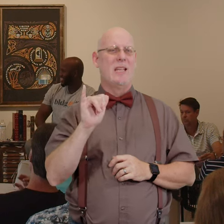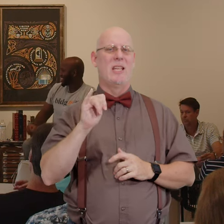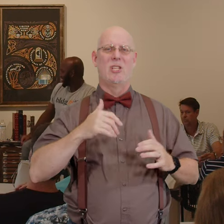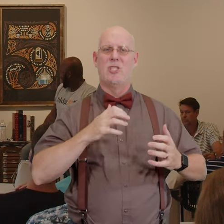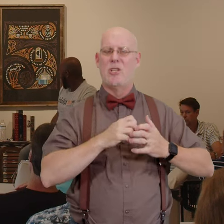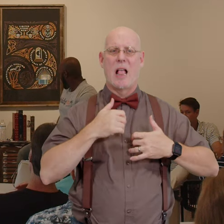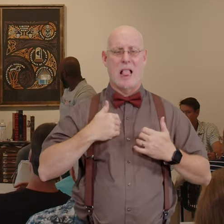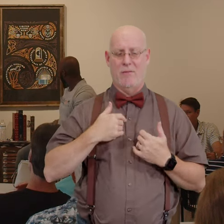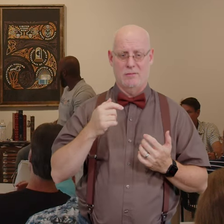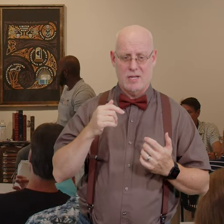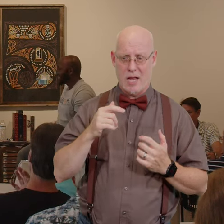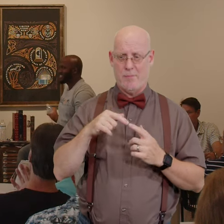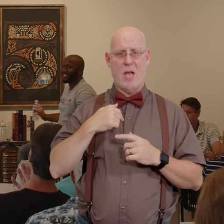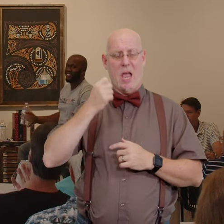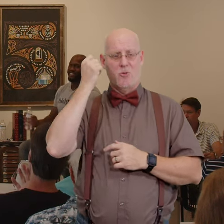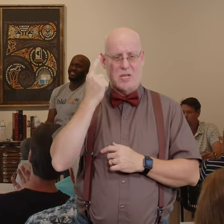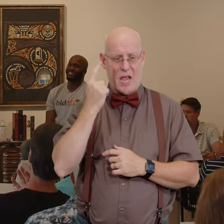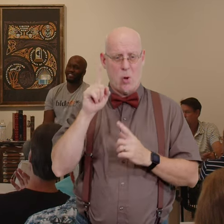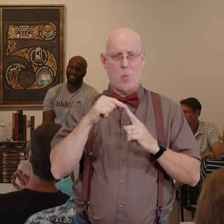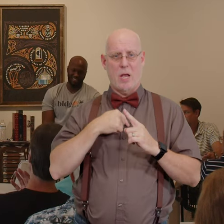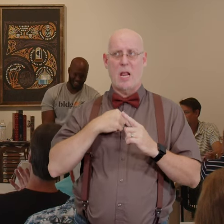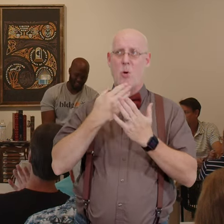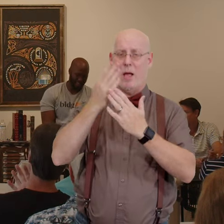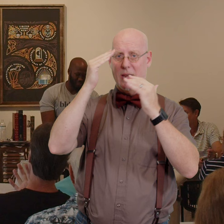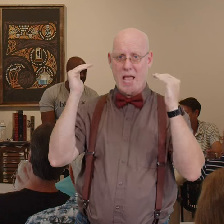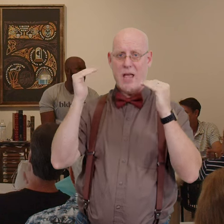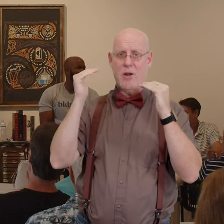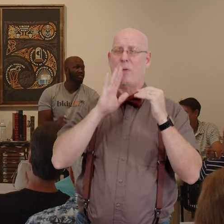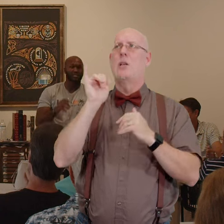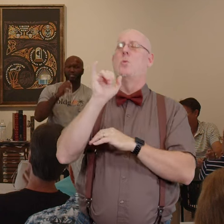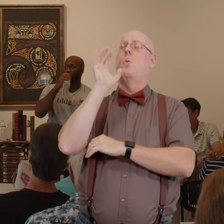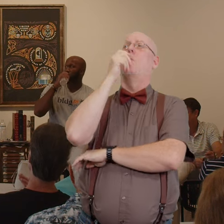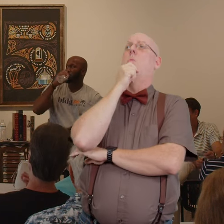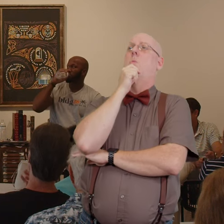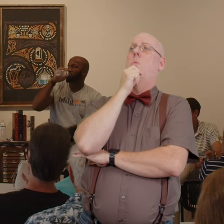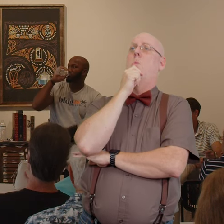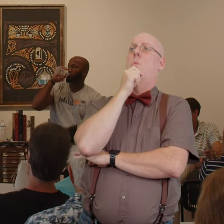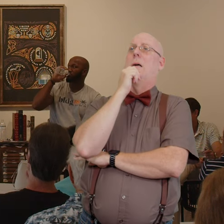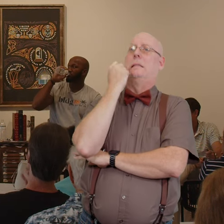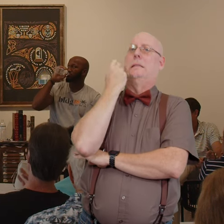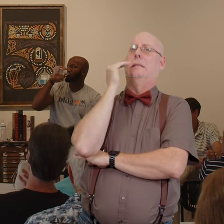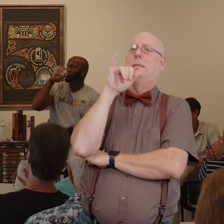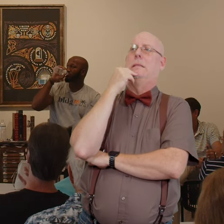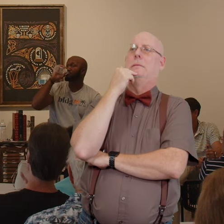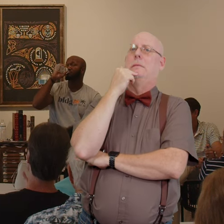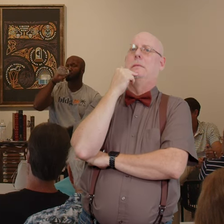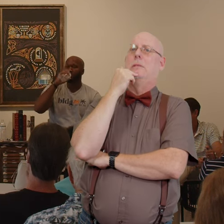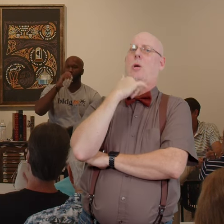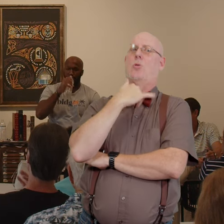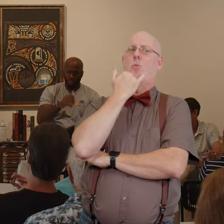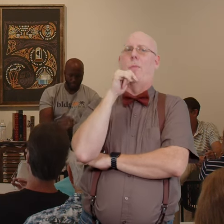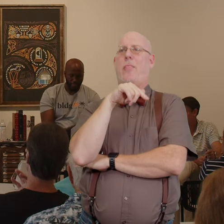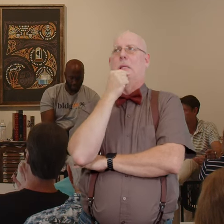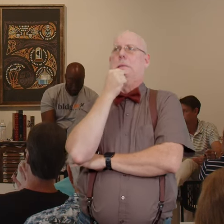and jocular as I am in this class, I understand that when I get to heaven, I'm going to be like, oh, wow, I didn't know that.